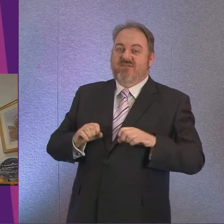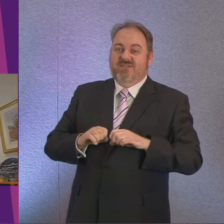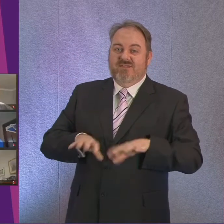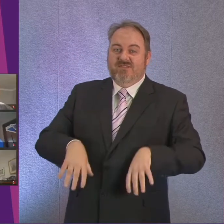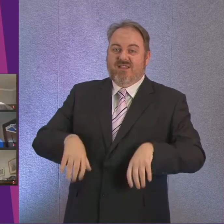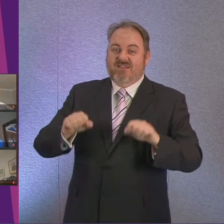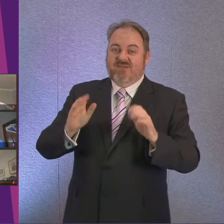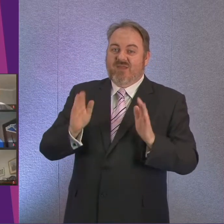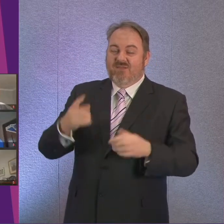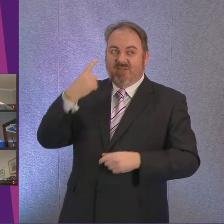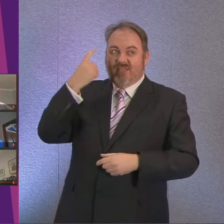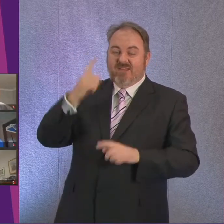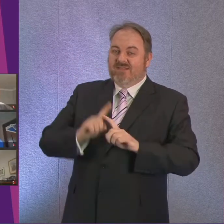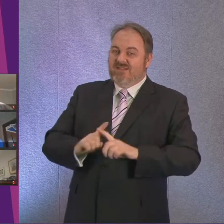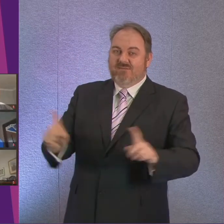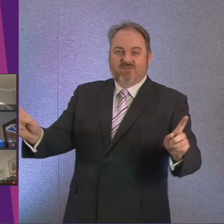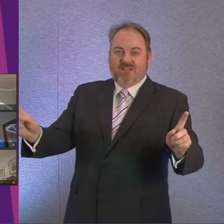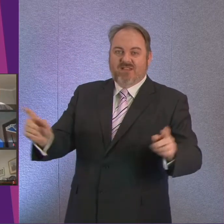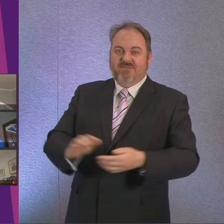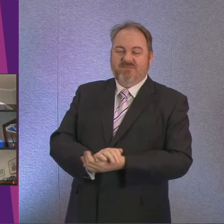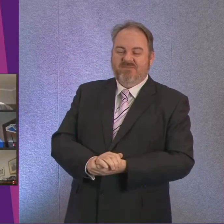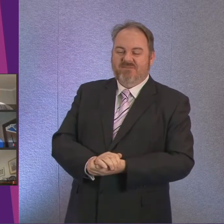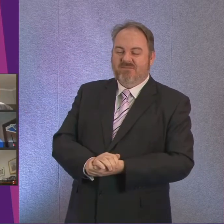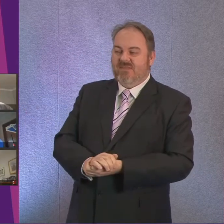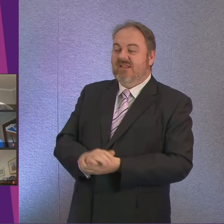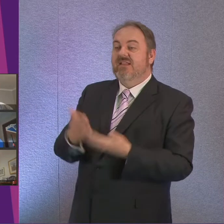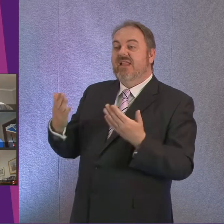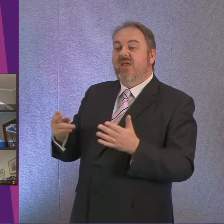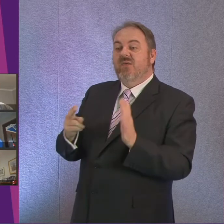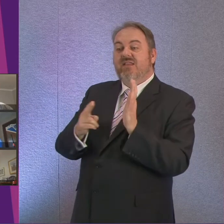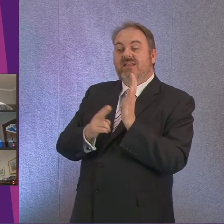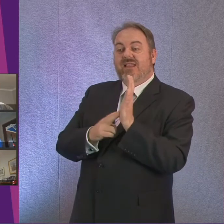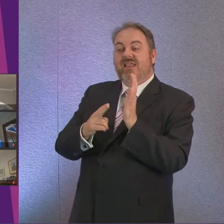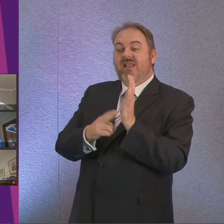Thank you. Neil Bibby, to be followed by Gordon MacDonald. Neil Bibby.